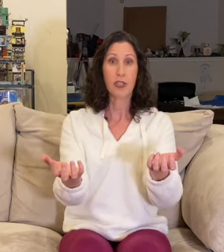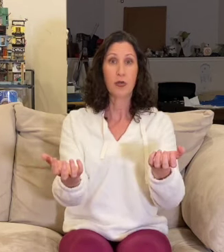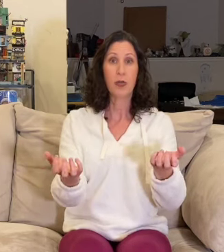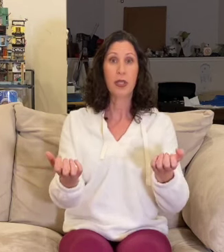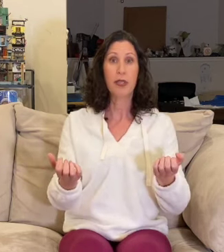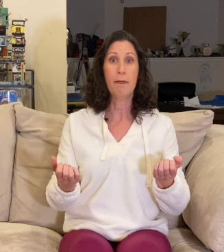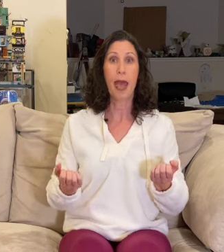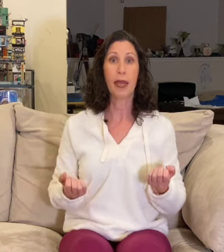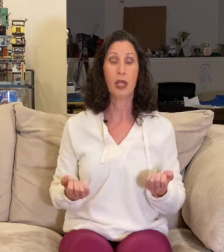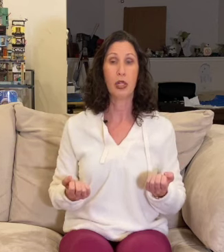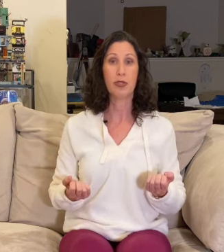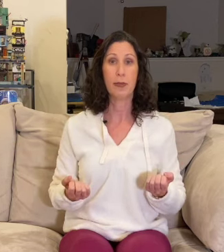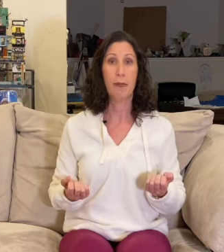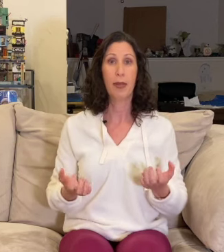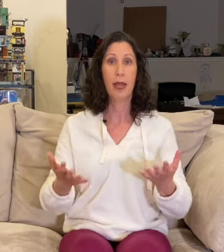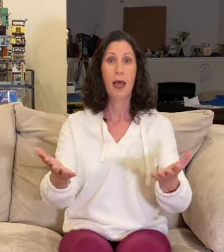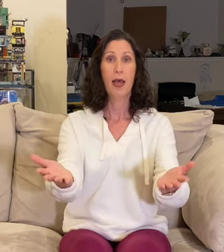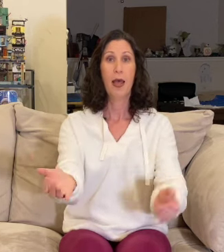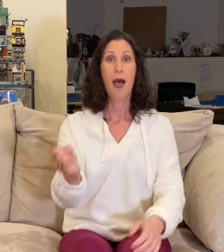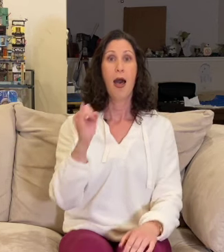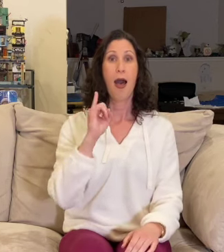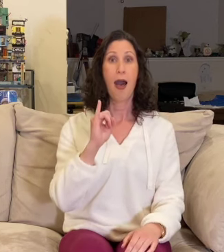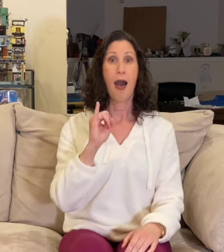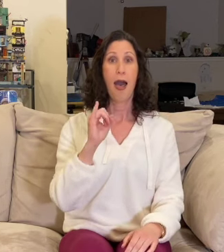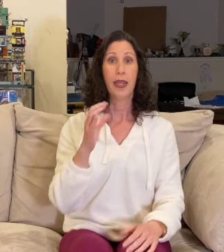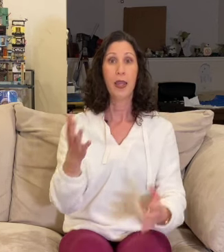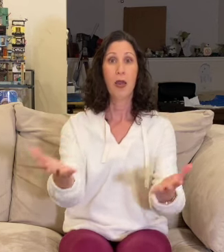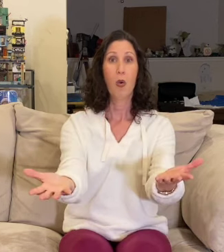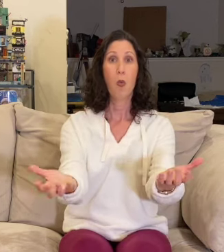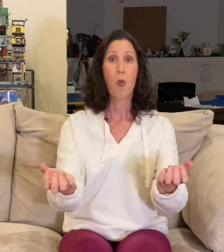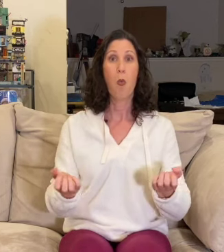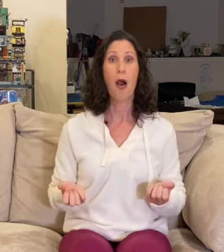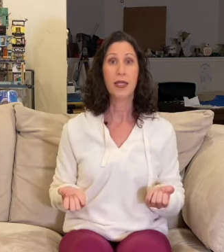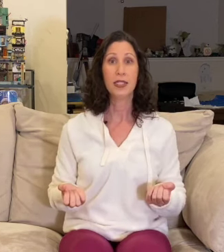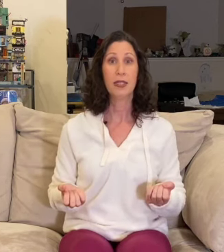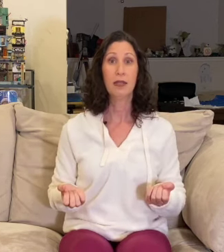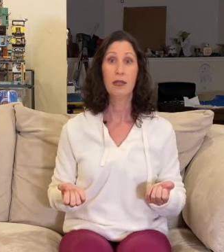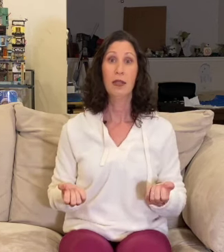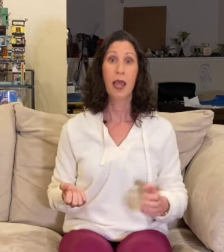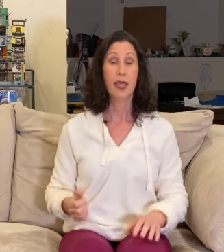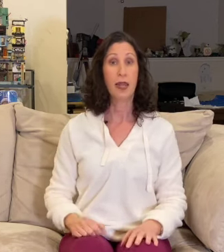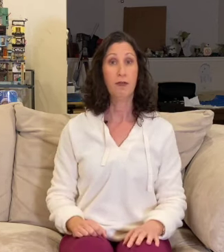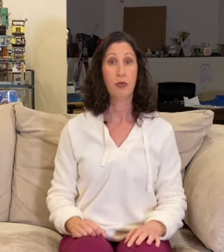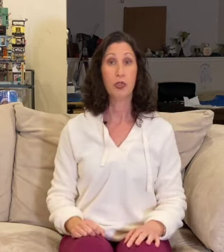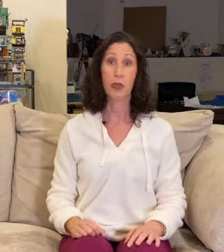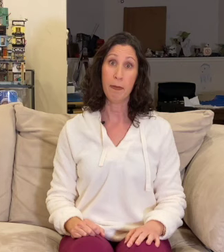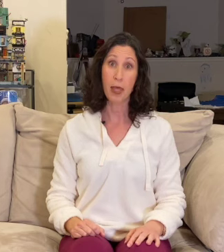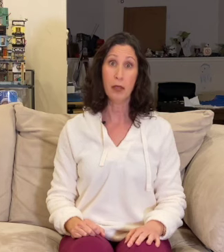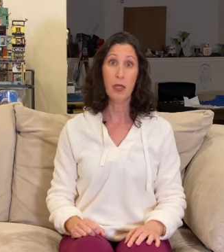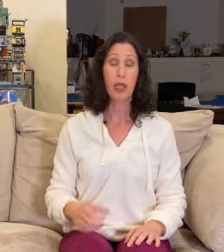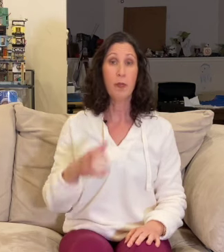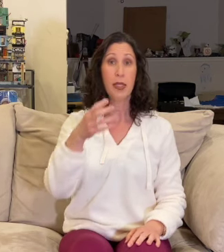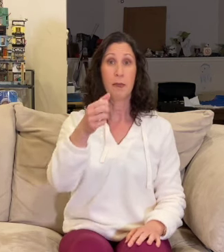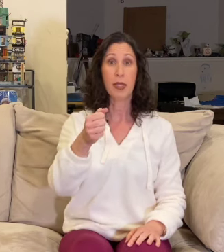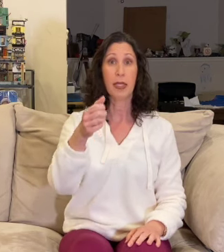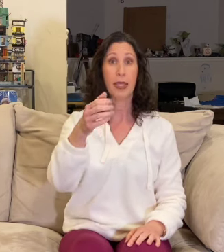you're pulling them back, close them up. I want, and then if you were doing milk, it would be like milking a